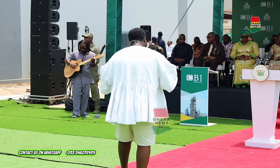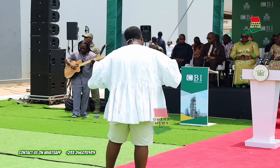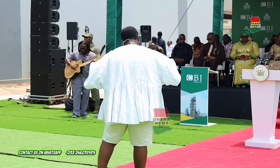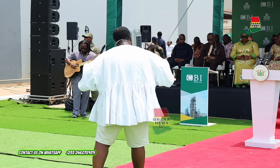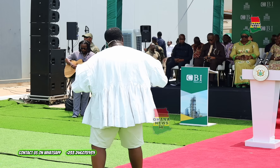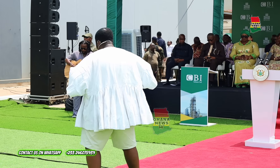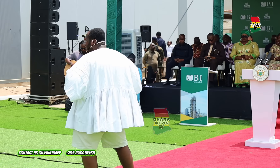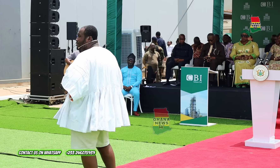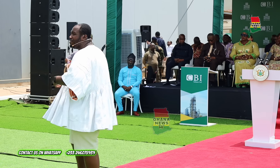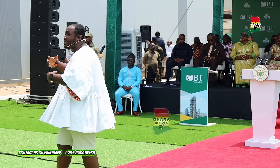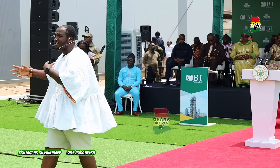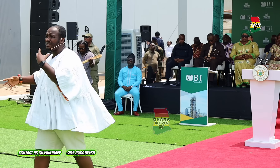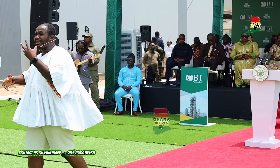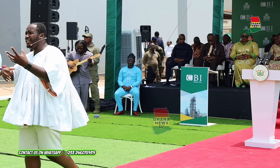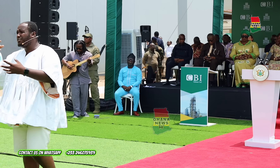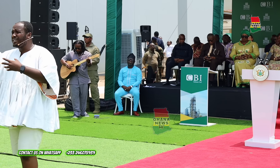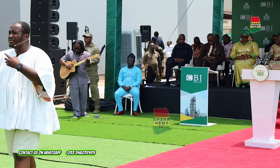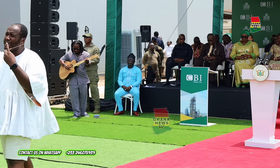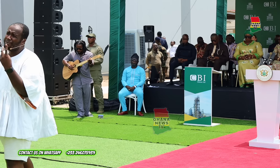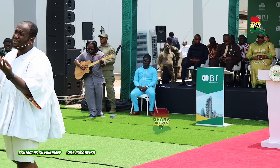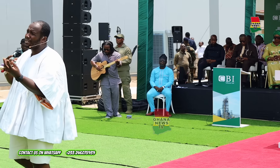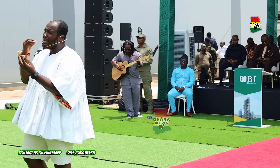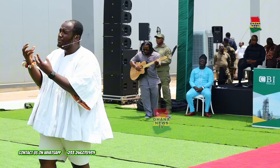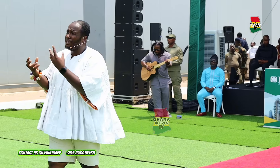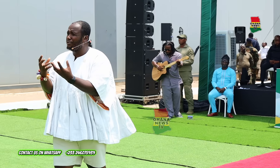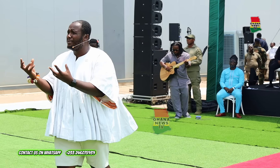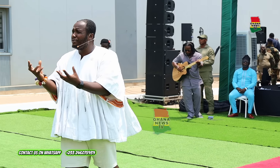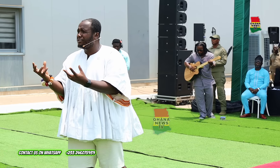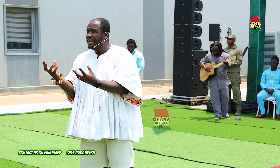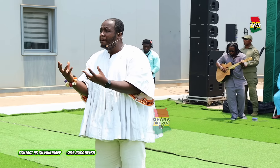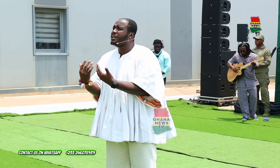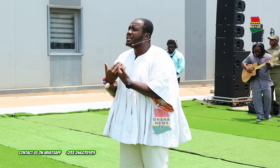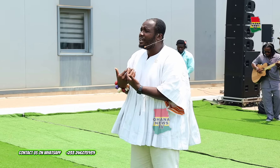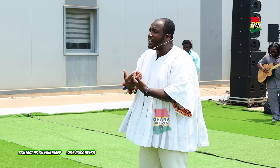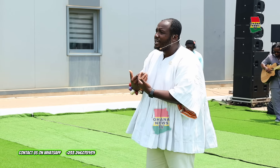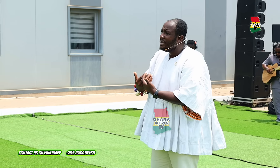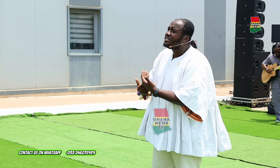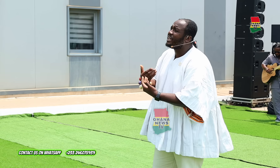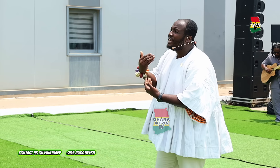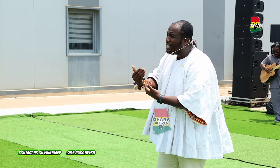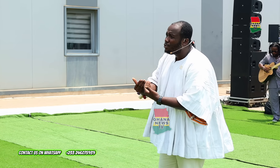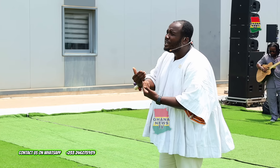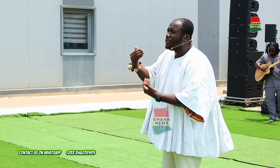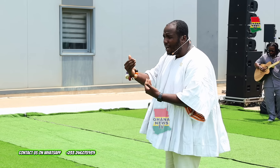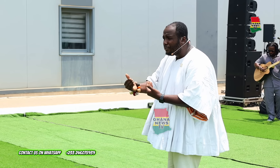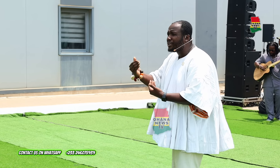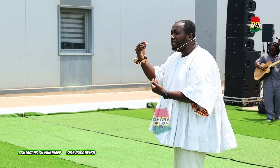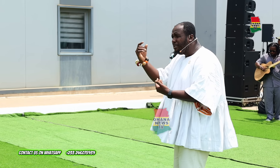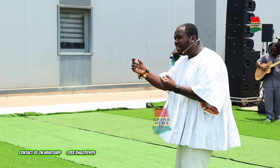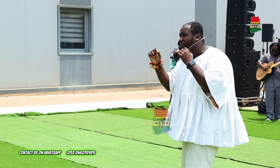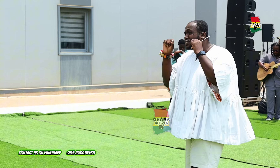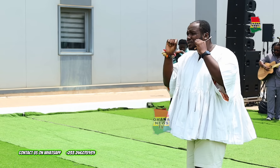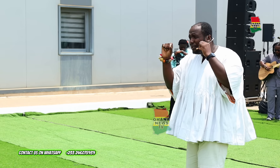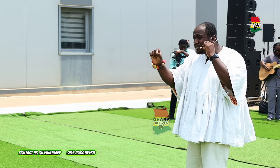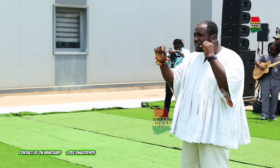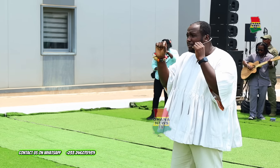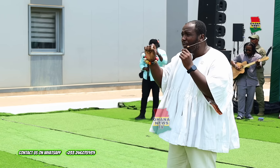ensure that Ghana is not just the gateway to Africa by word of mouth, but Ghana is the gateway to Africa,